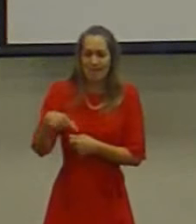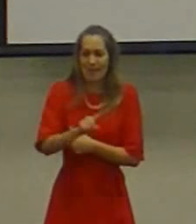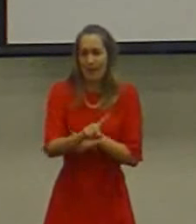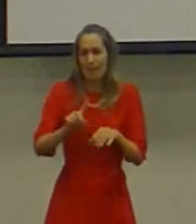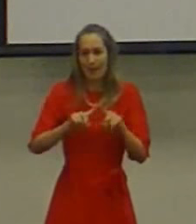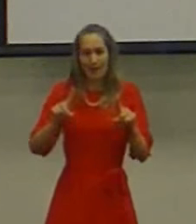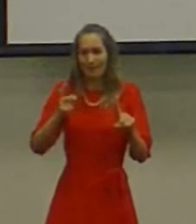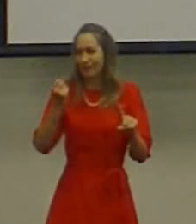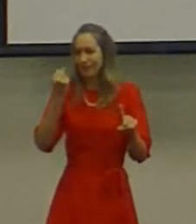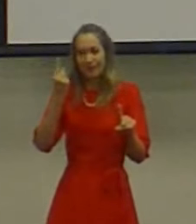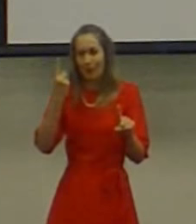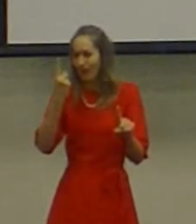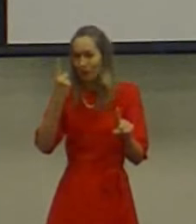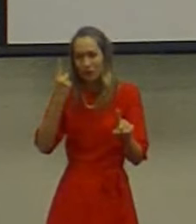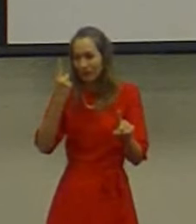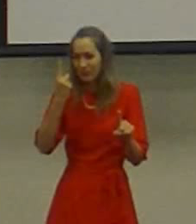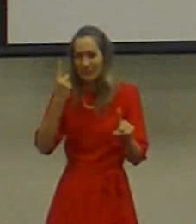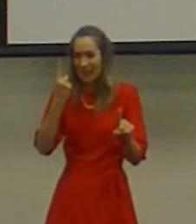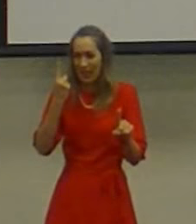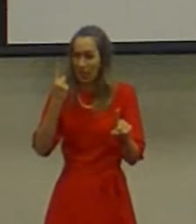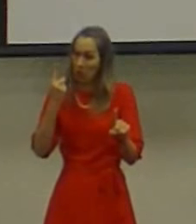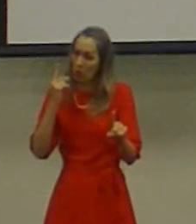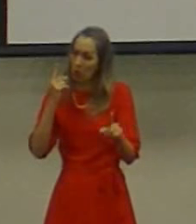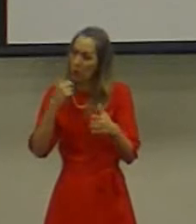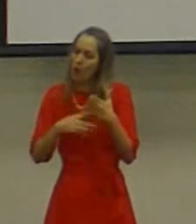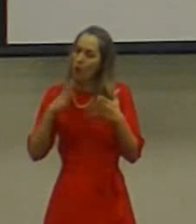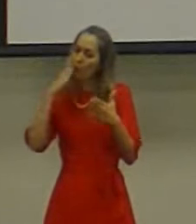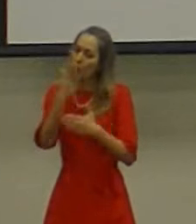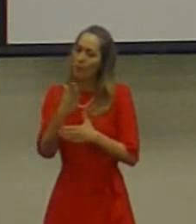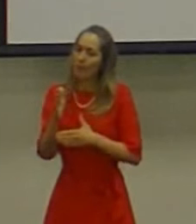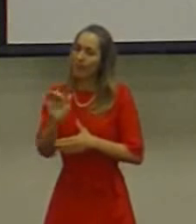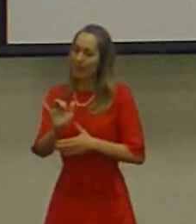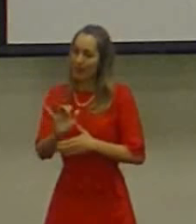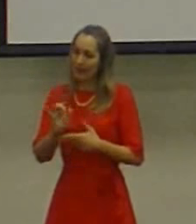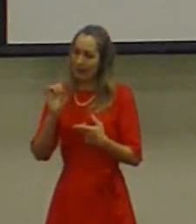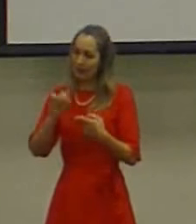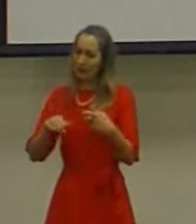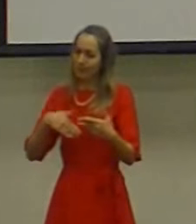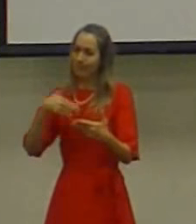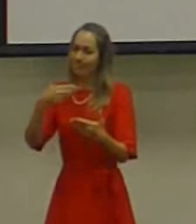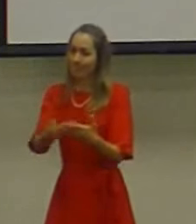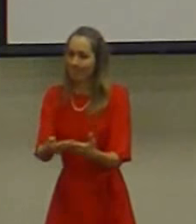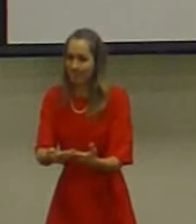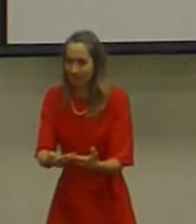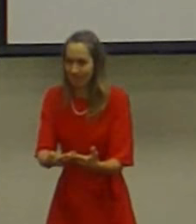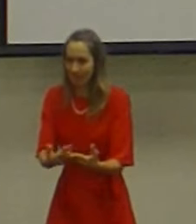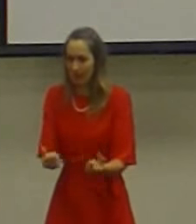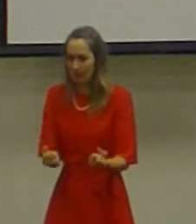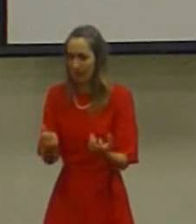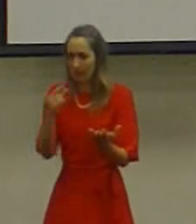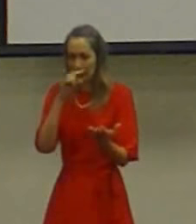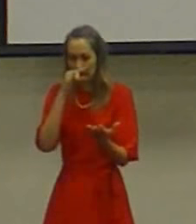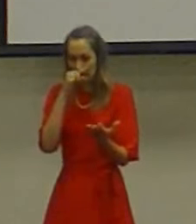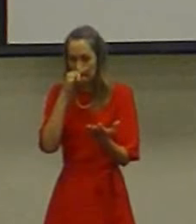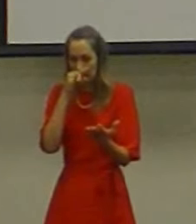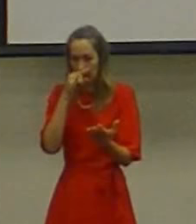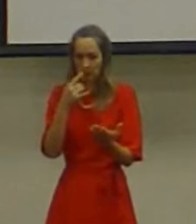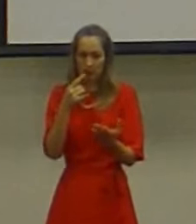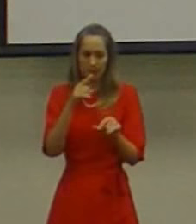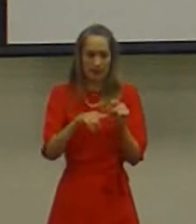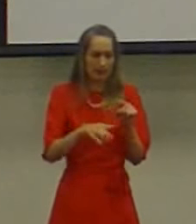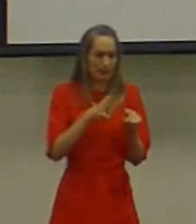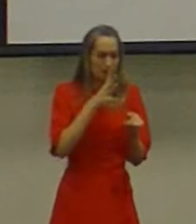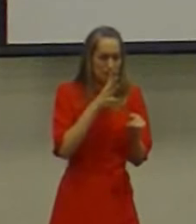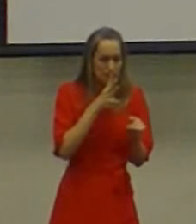really understand what you're getting yourself into until you're there, because a lot of these kids, they either couldn't speak,